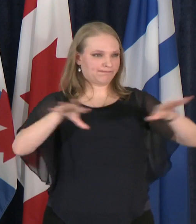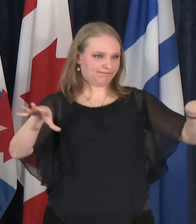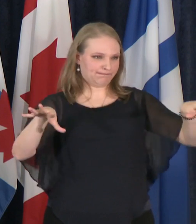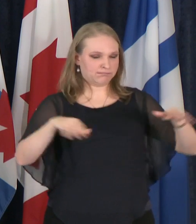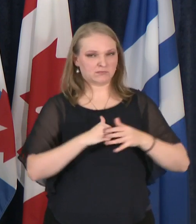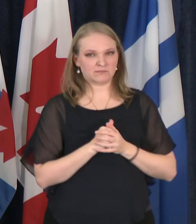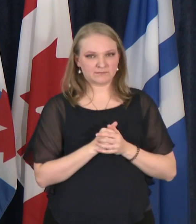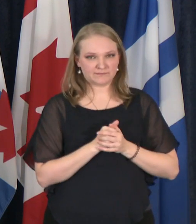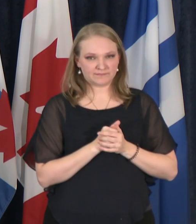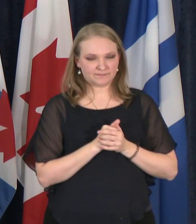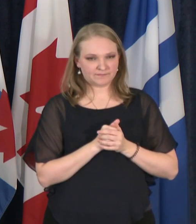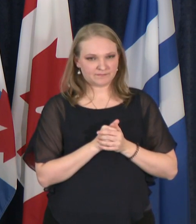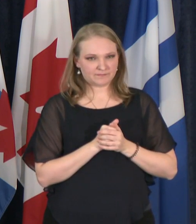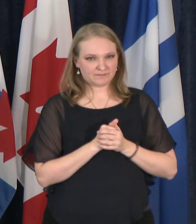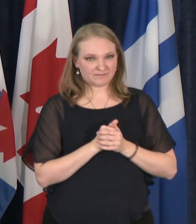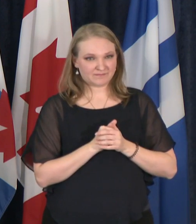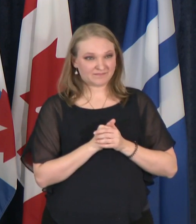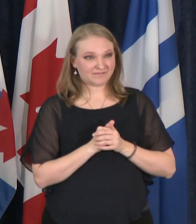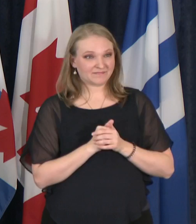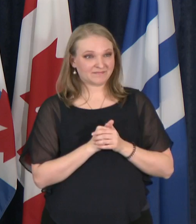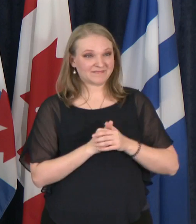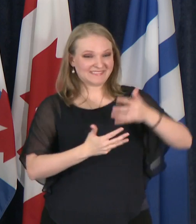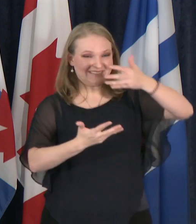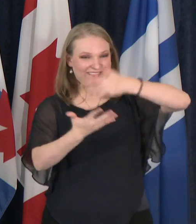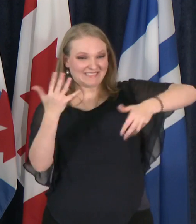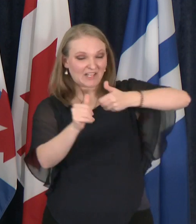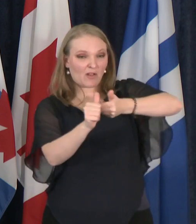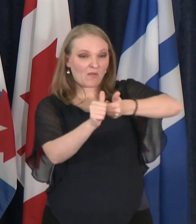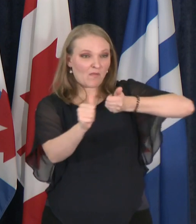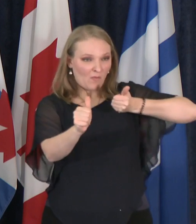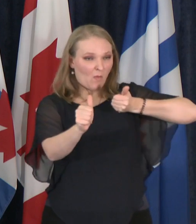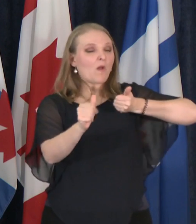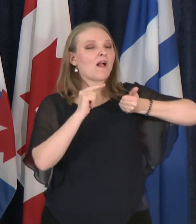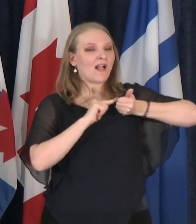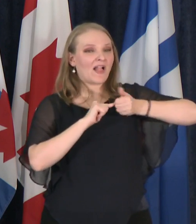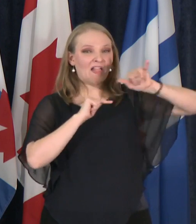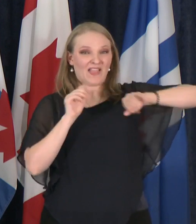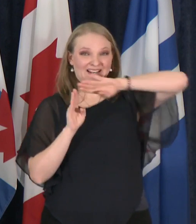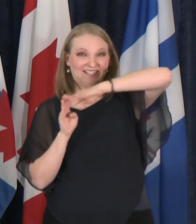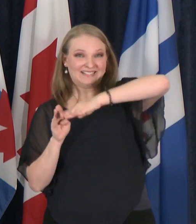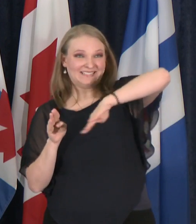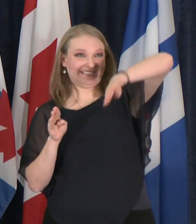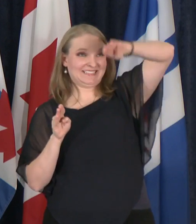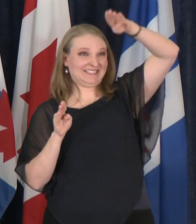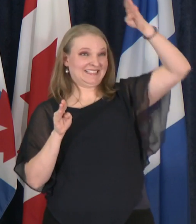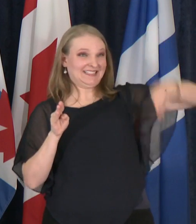Every interaction avoided helps to flatten the curve.